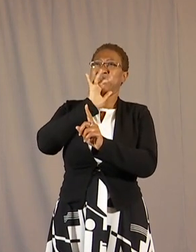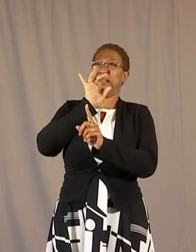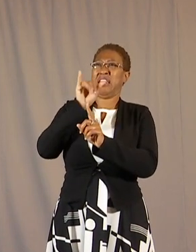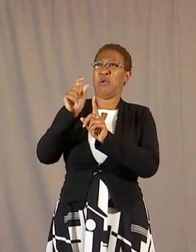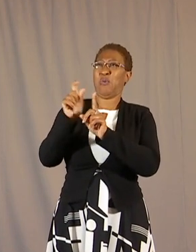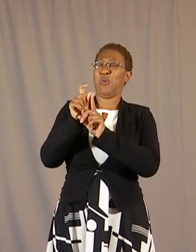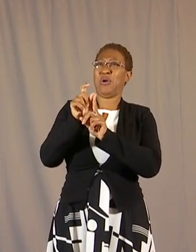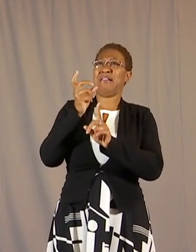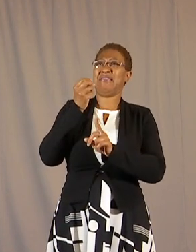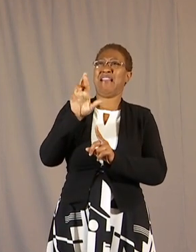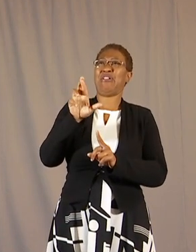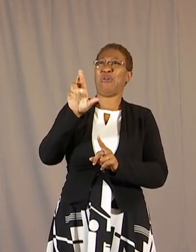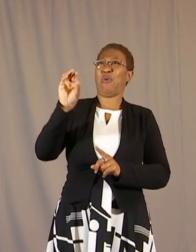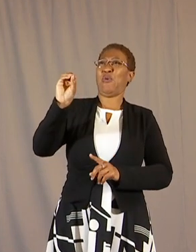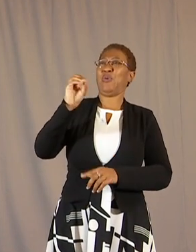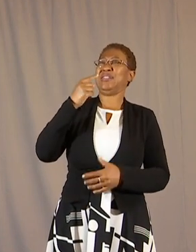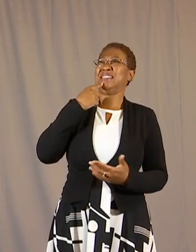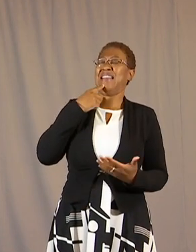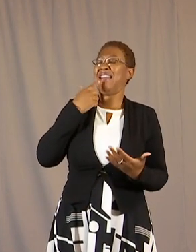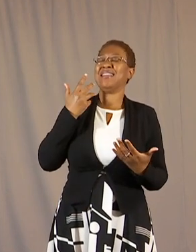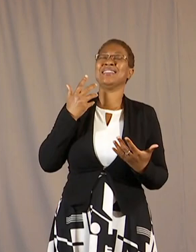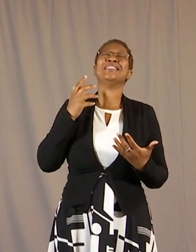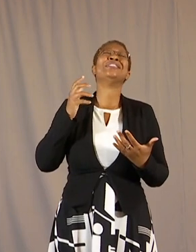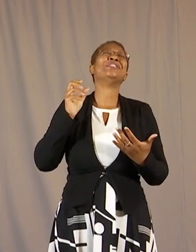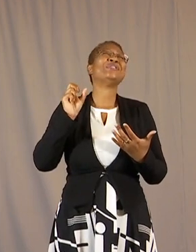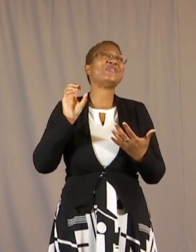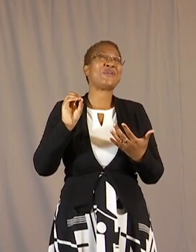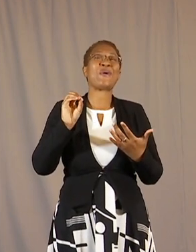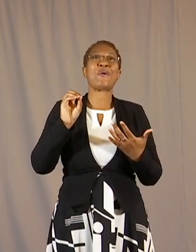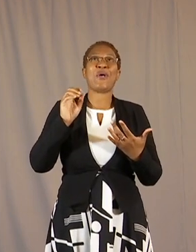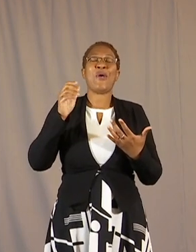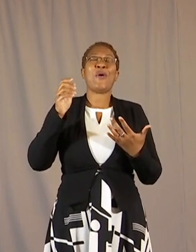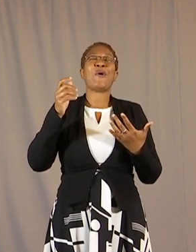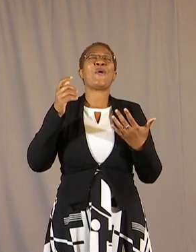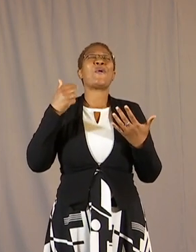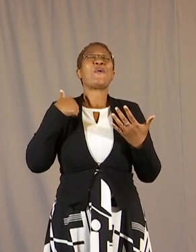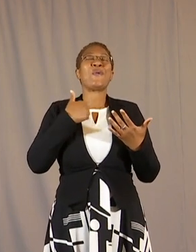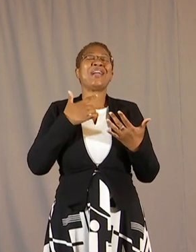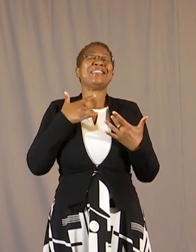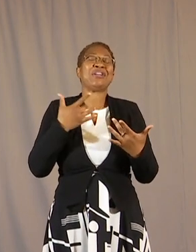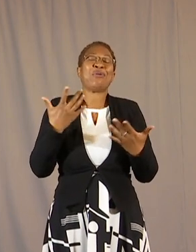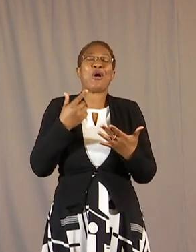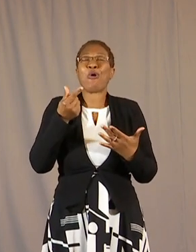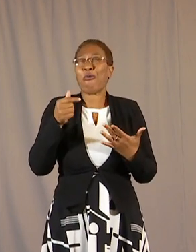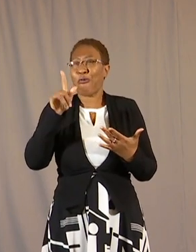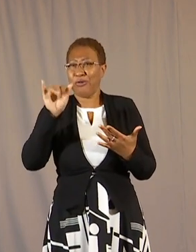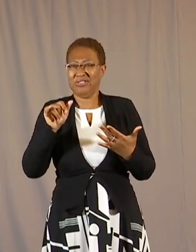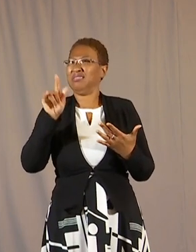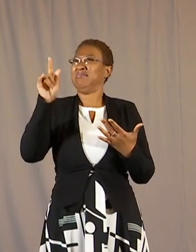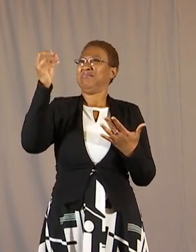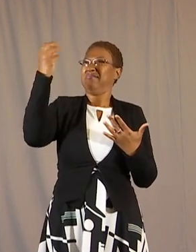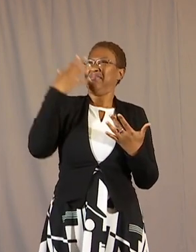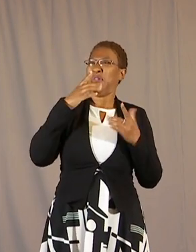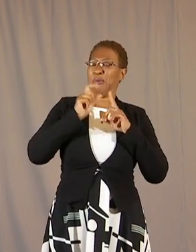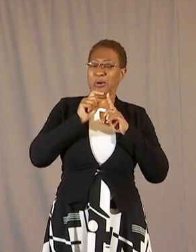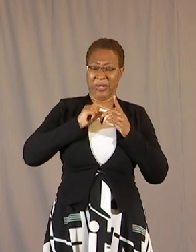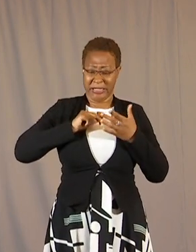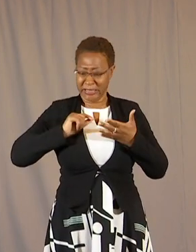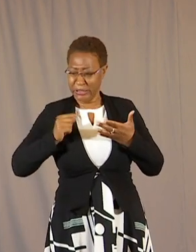said? Which was, in many cases, we were all like Googling it at the same time. So not